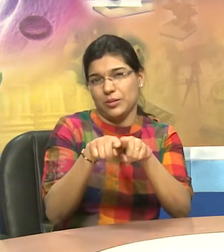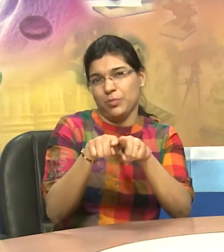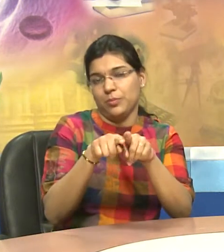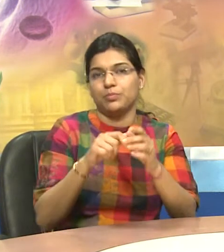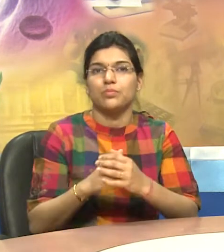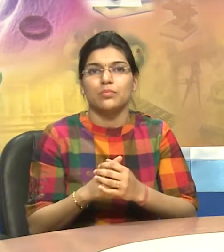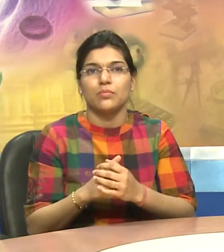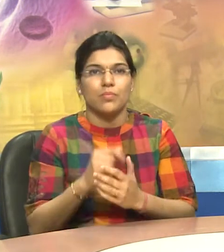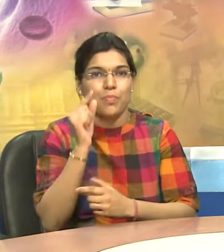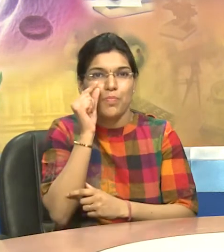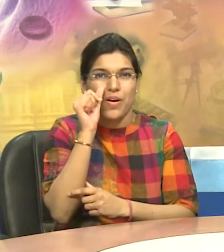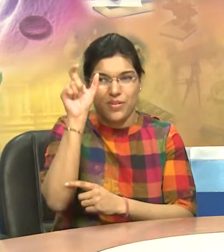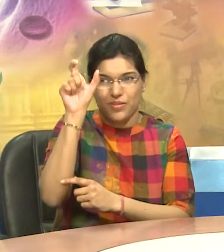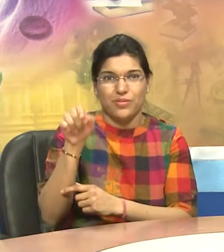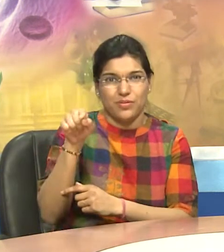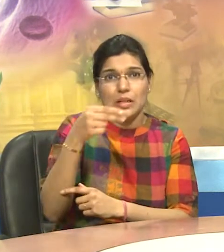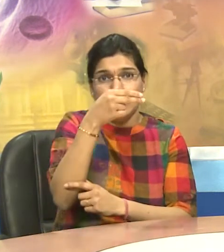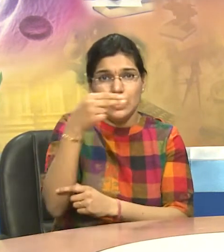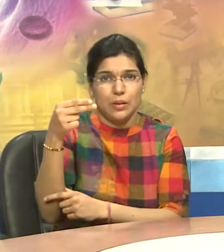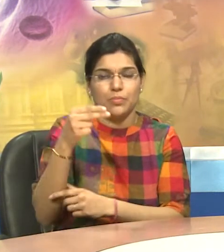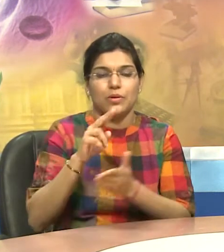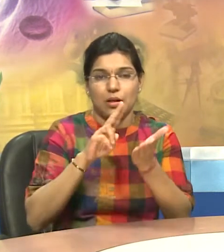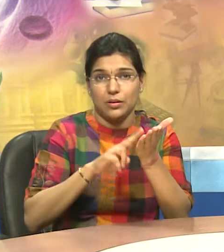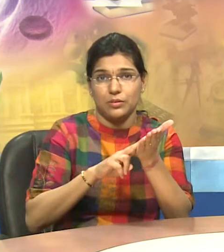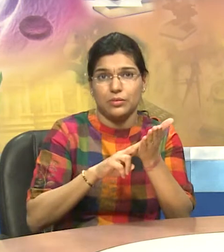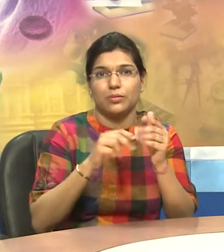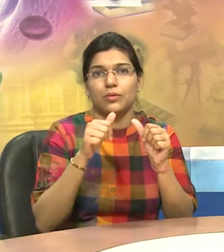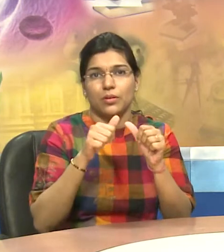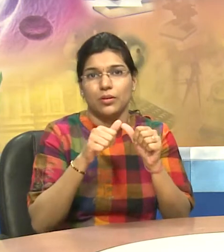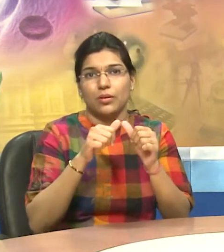For example, man name